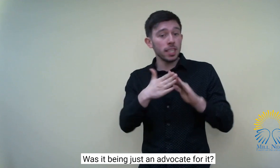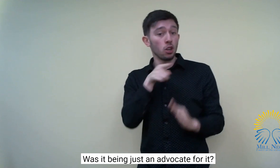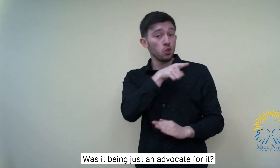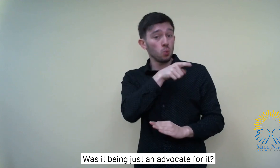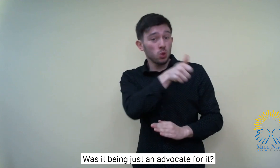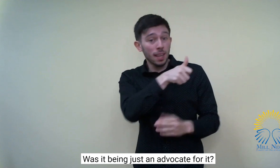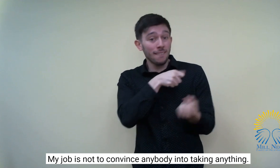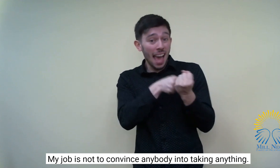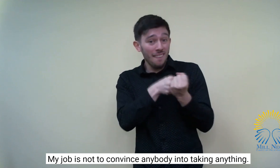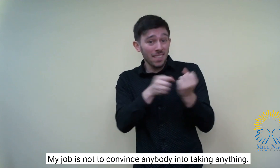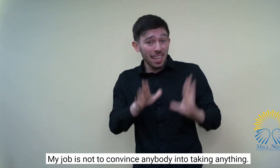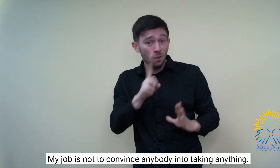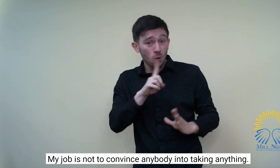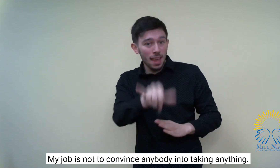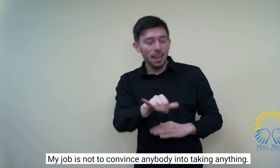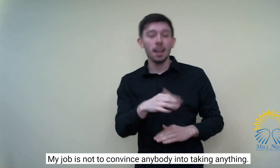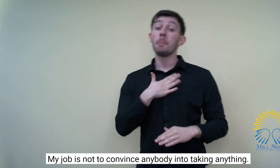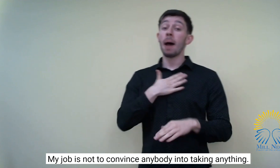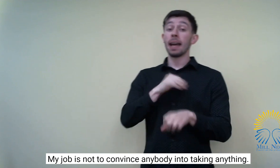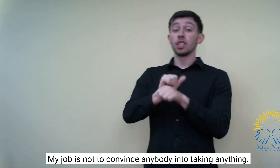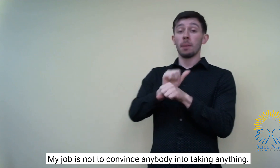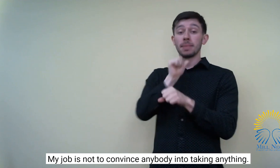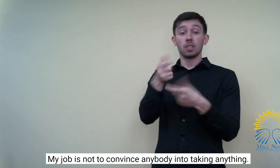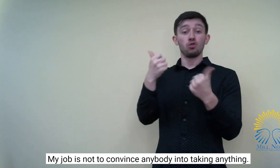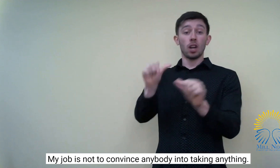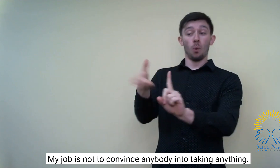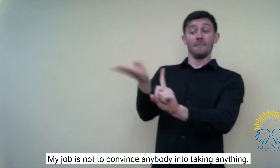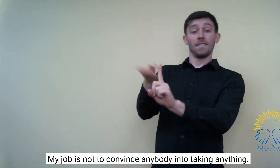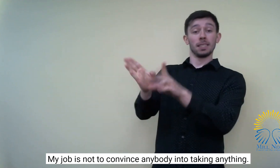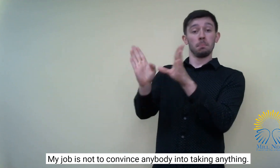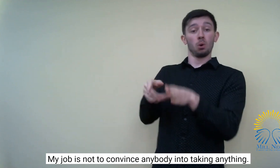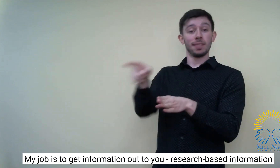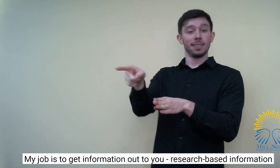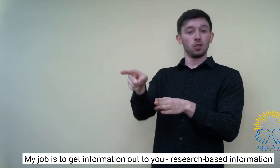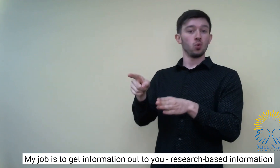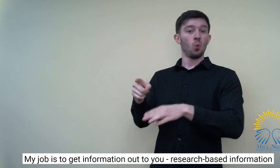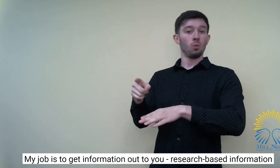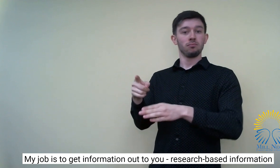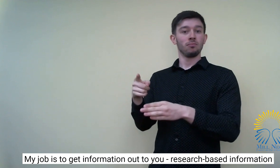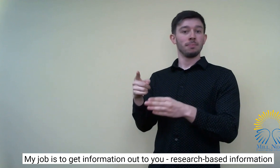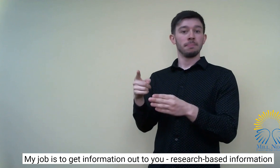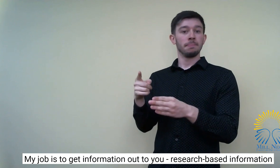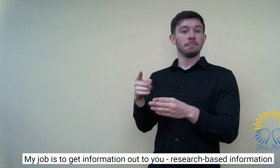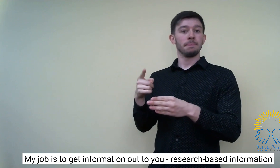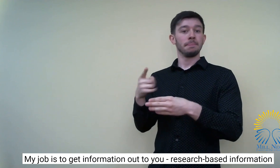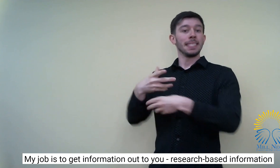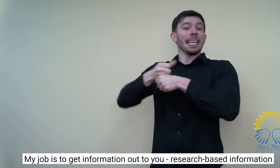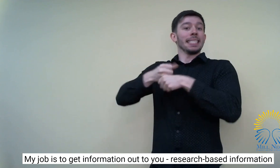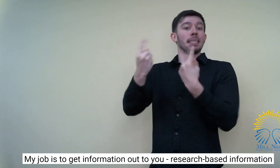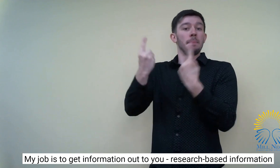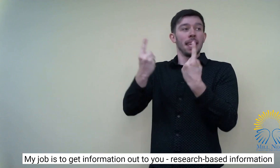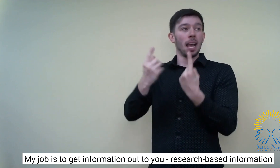it? My job is not to convince anybody into taking anything. My job is to get information out to